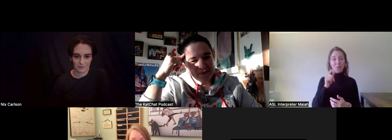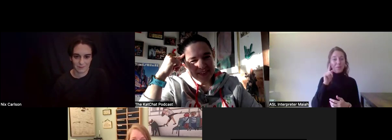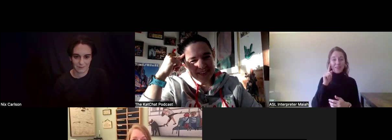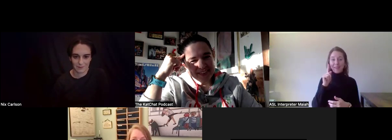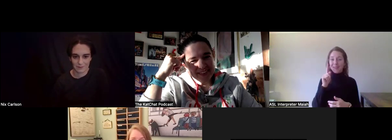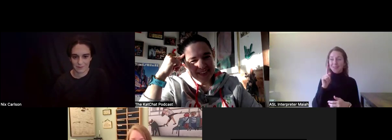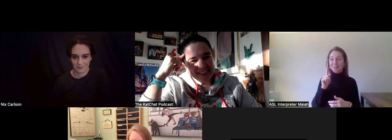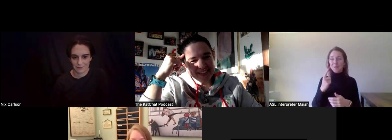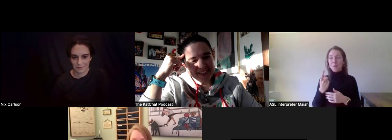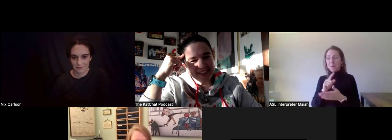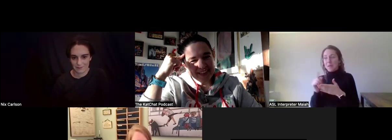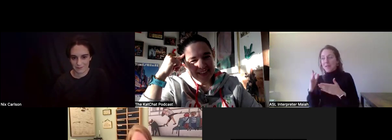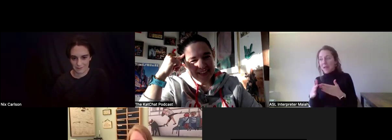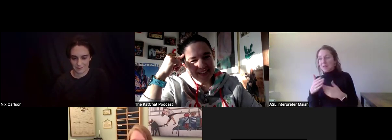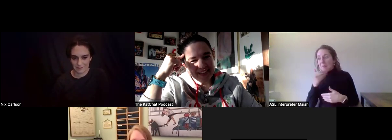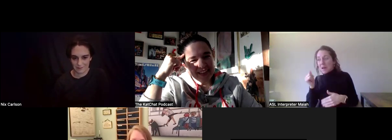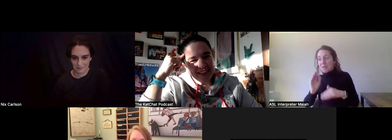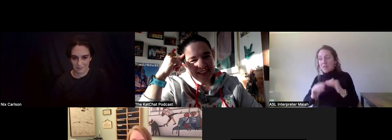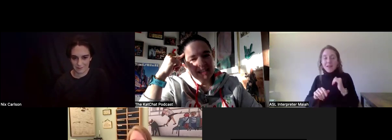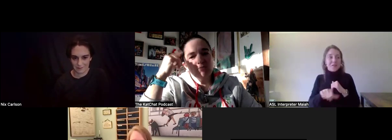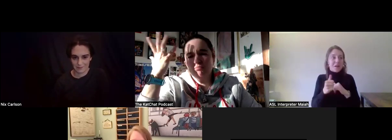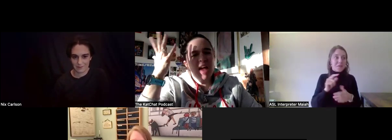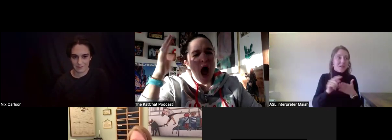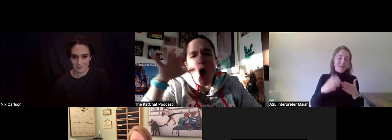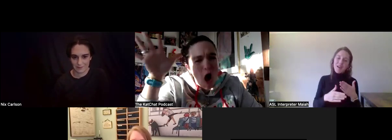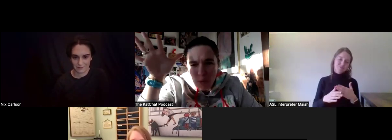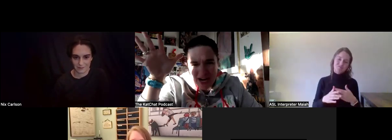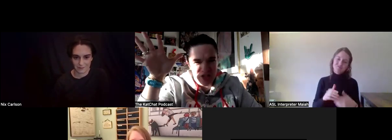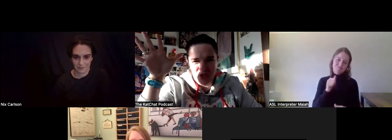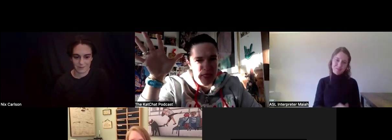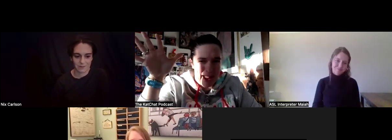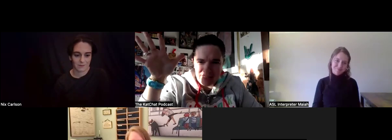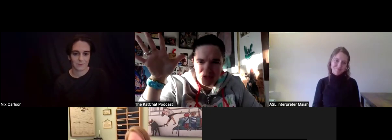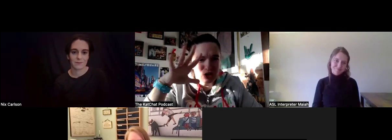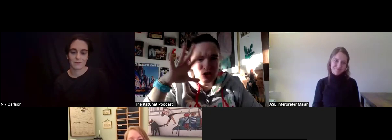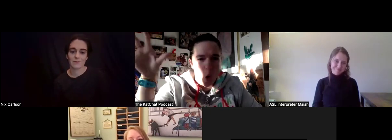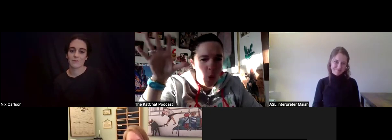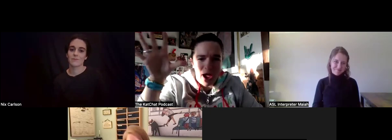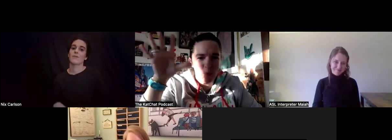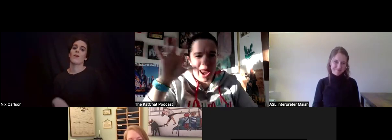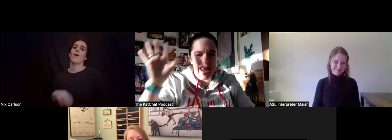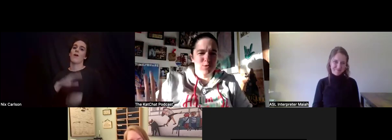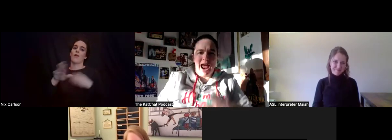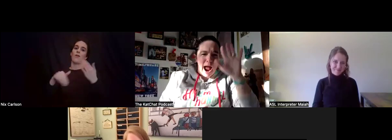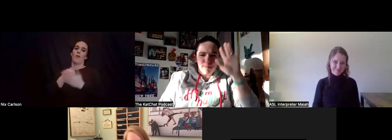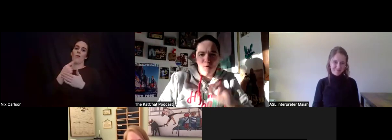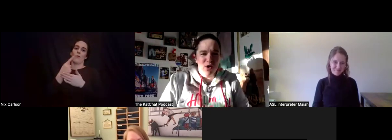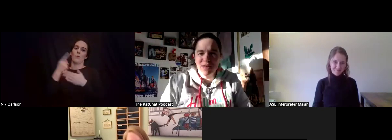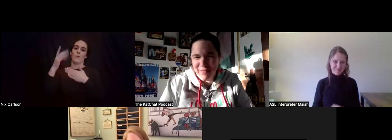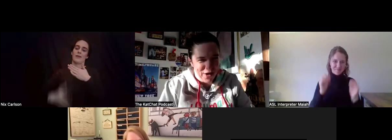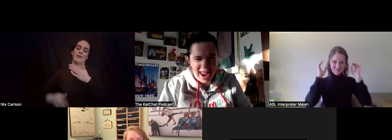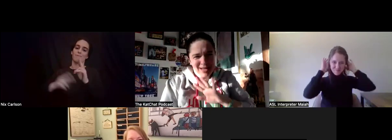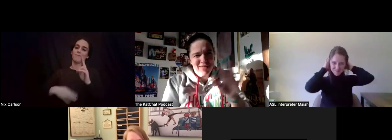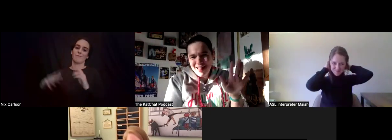to say. I don't think pick a weekend. I don't think you can go wrong. All we can do the best. There's no one way to Right. tackle